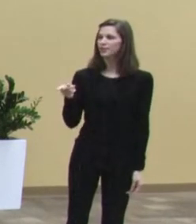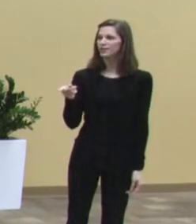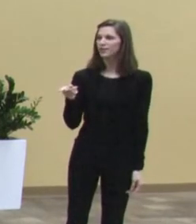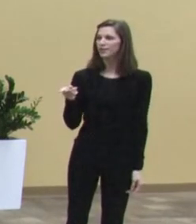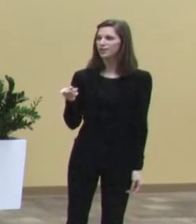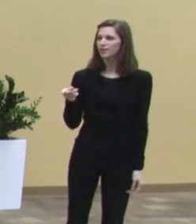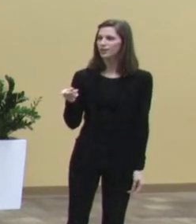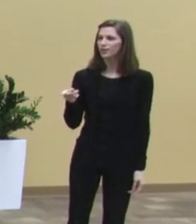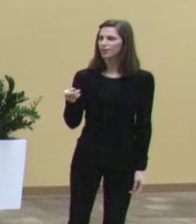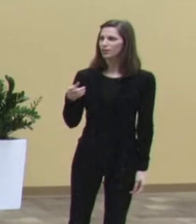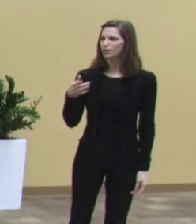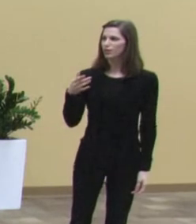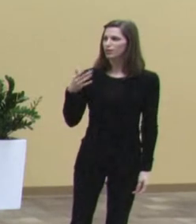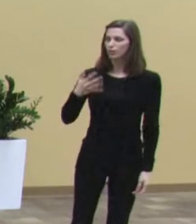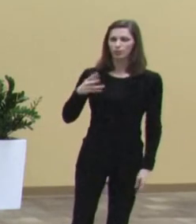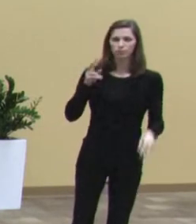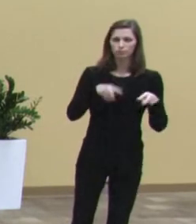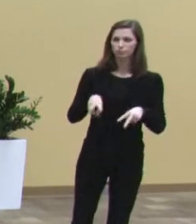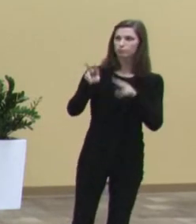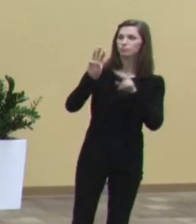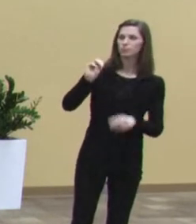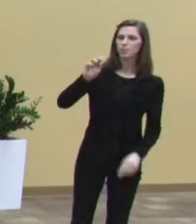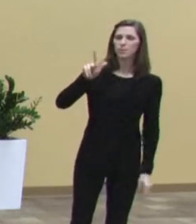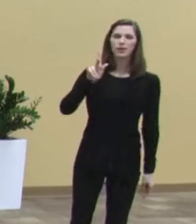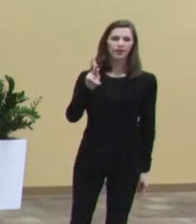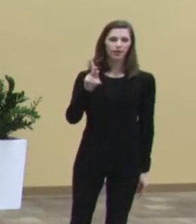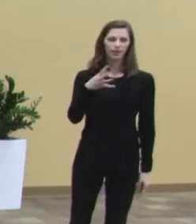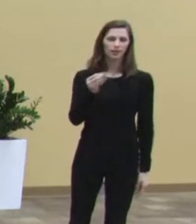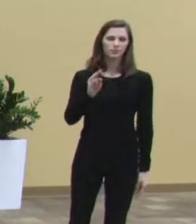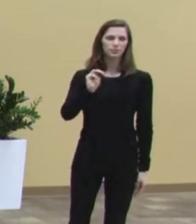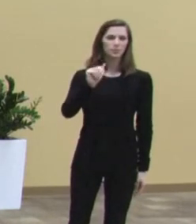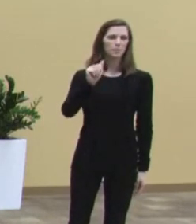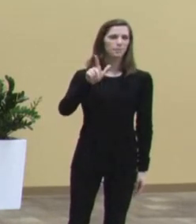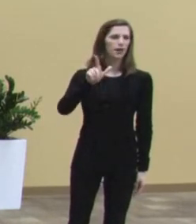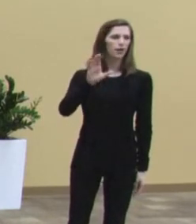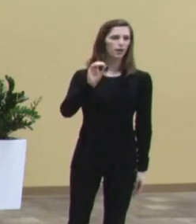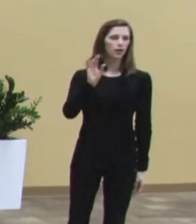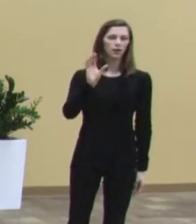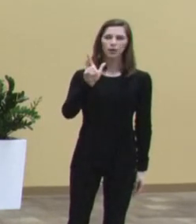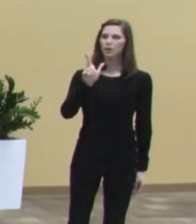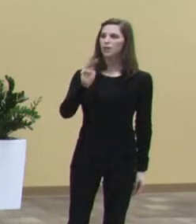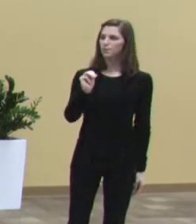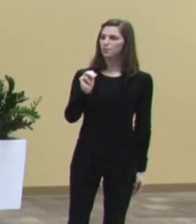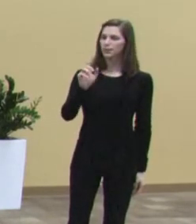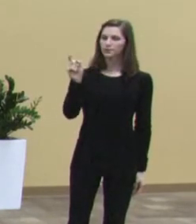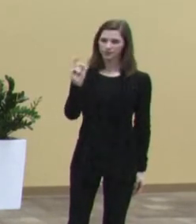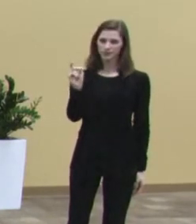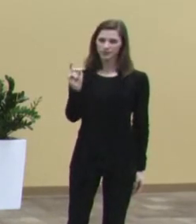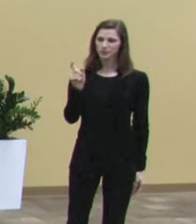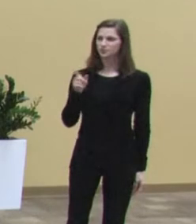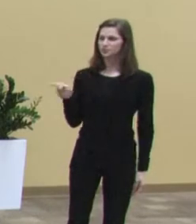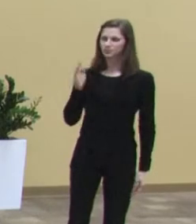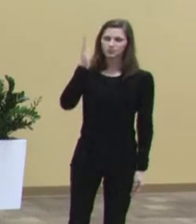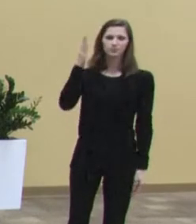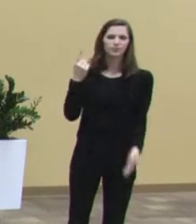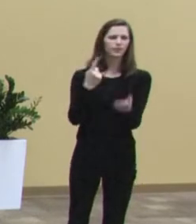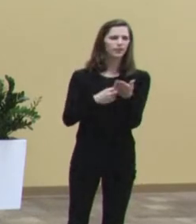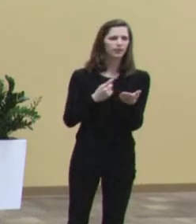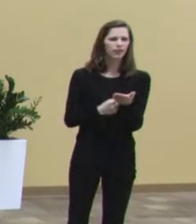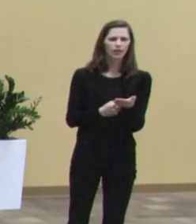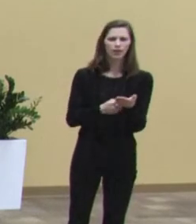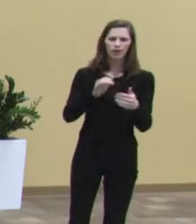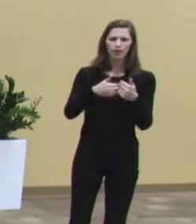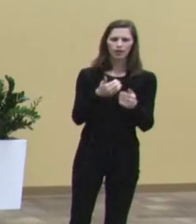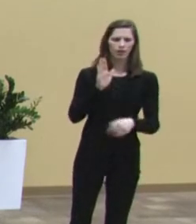King and Malcolm X. Yes. And he'll talk to you about how Dr. King's economic bill of